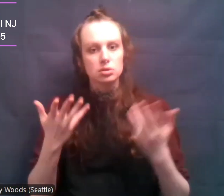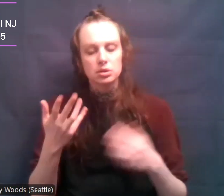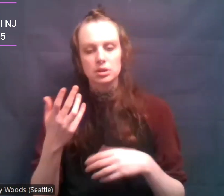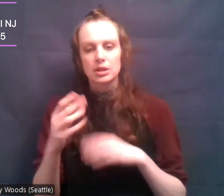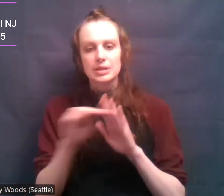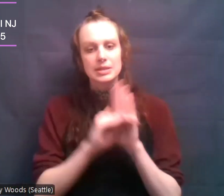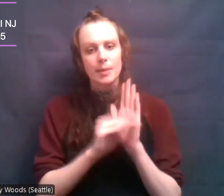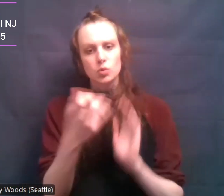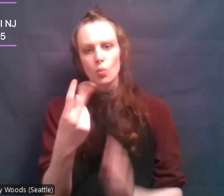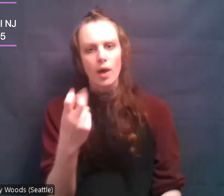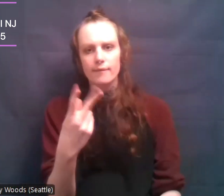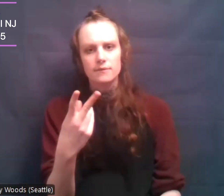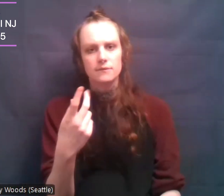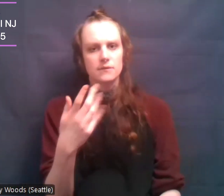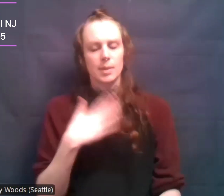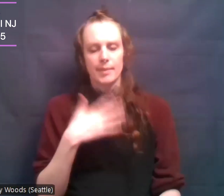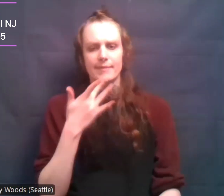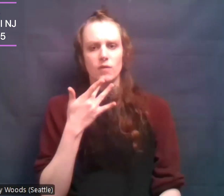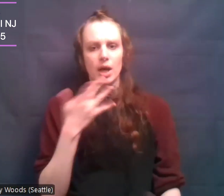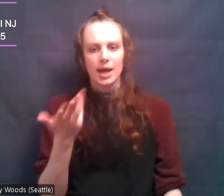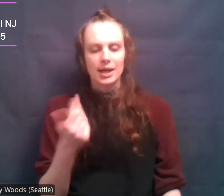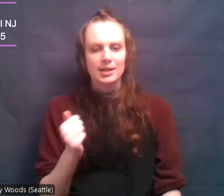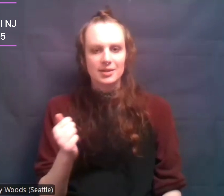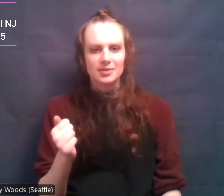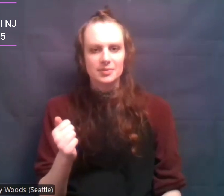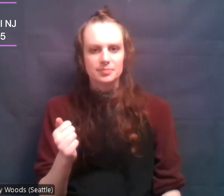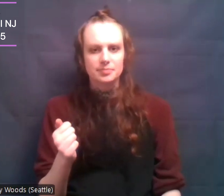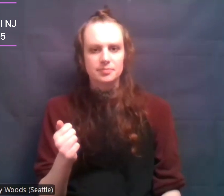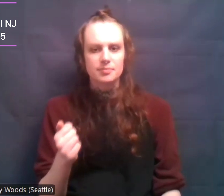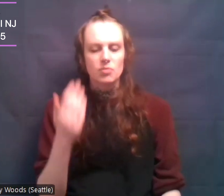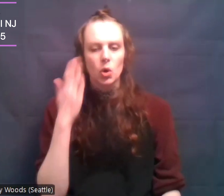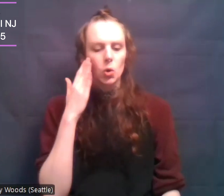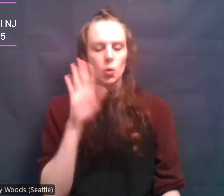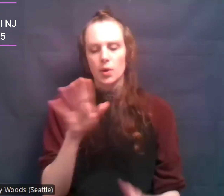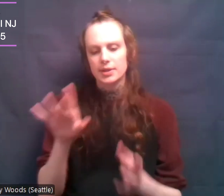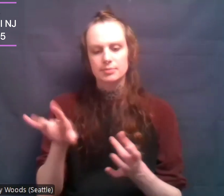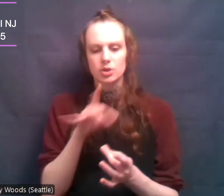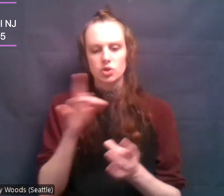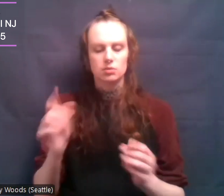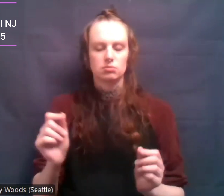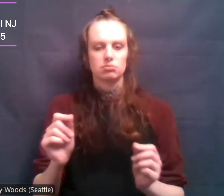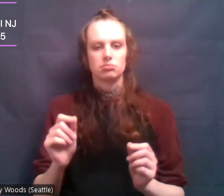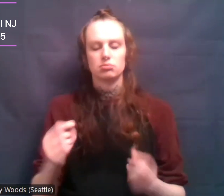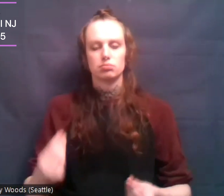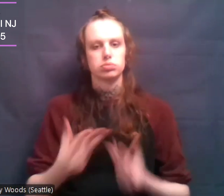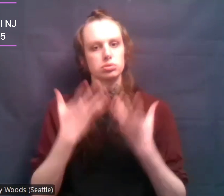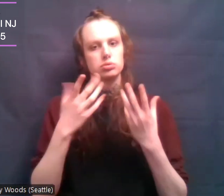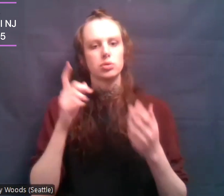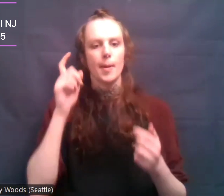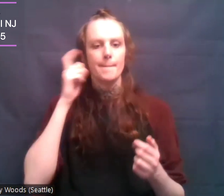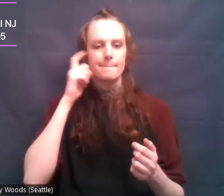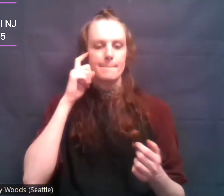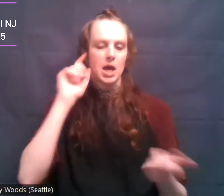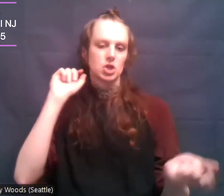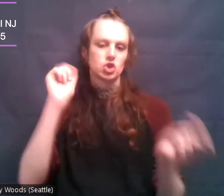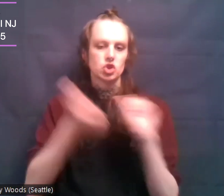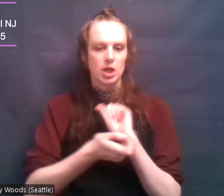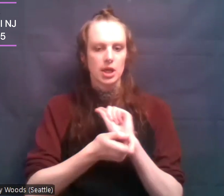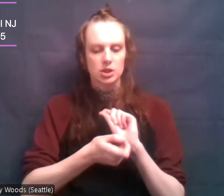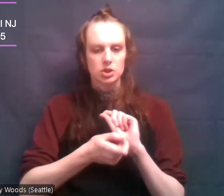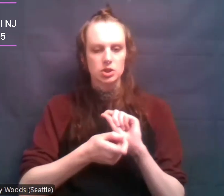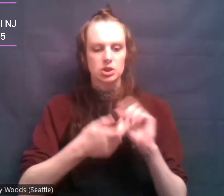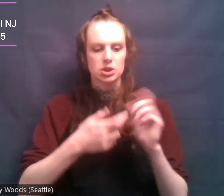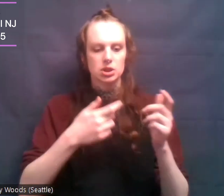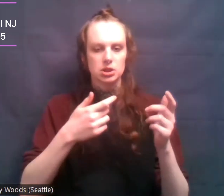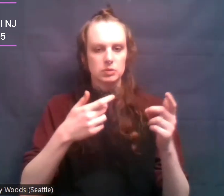when you have that spiritual awakening, you know, whatever it is, you know, a change of mind, a change of consciousness, you know, I get caught up in the terminology,